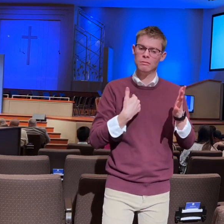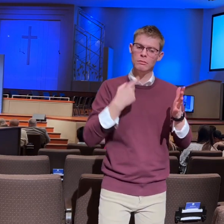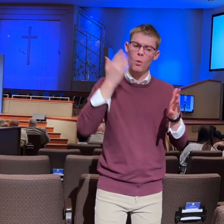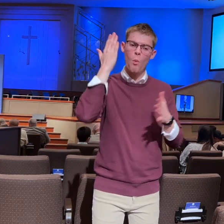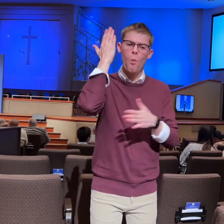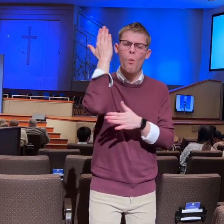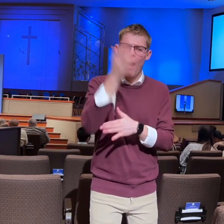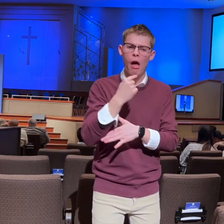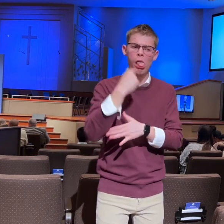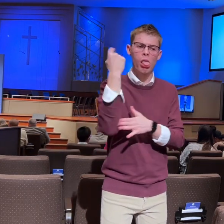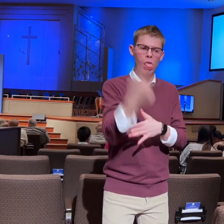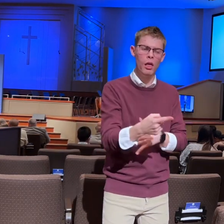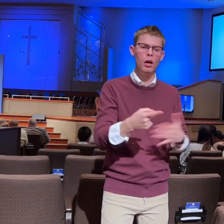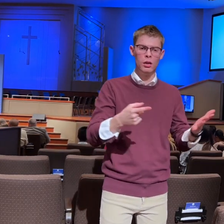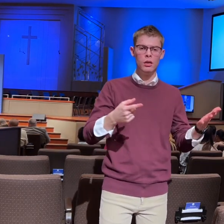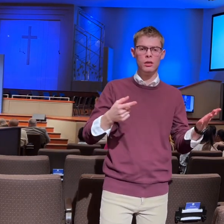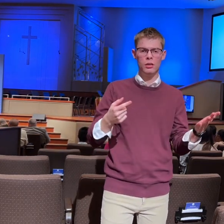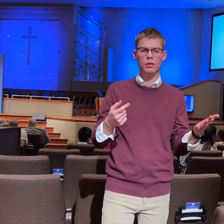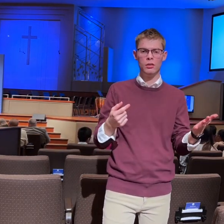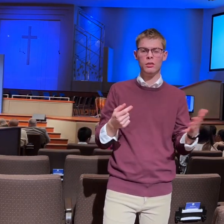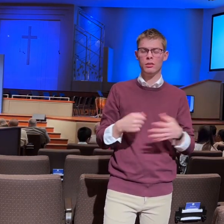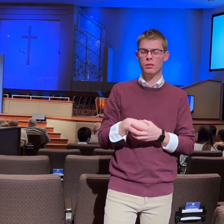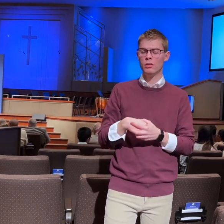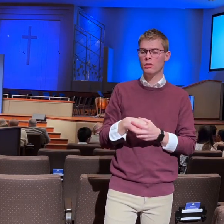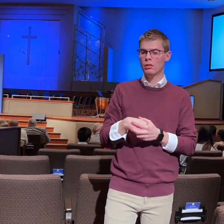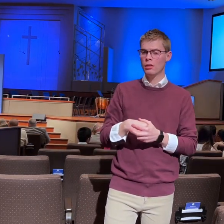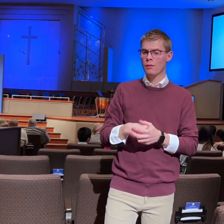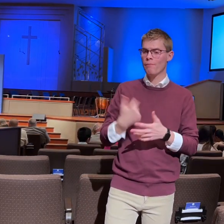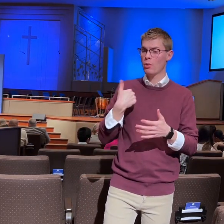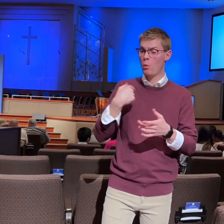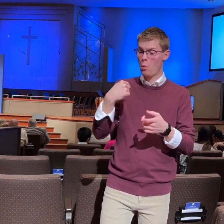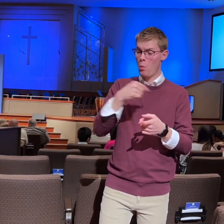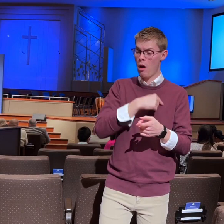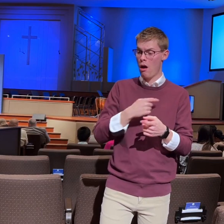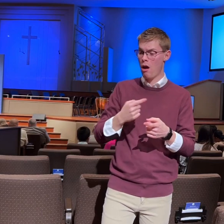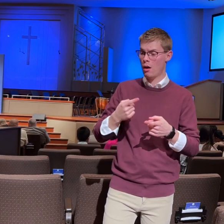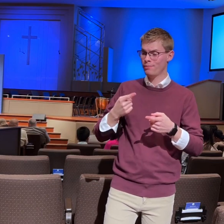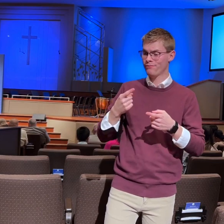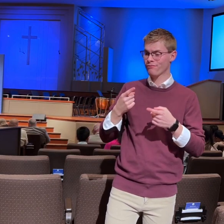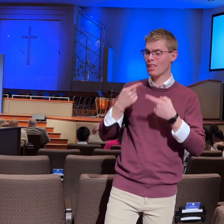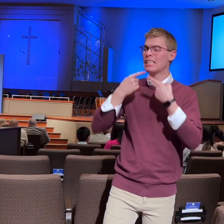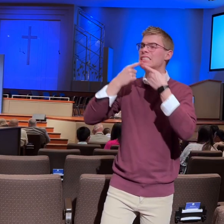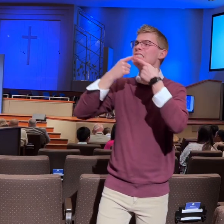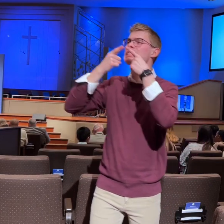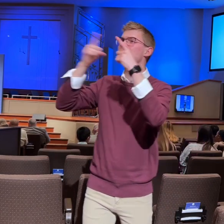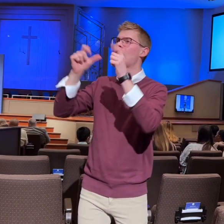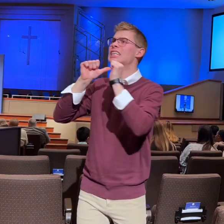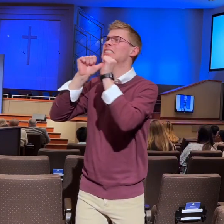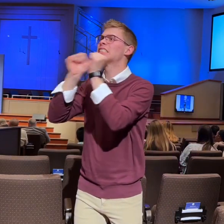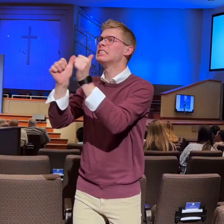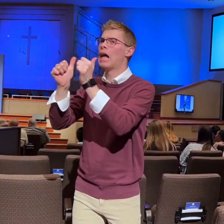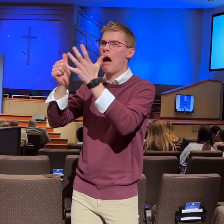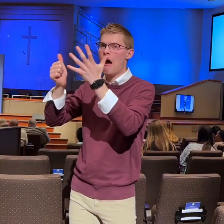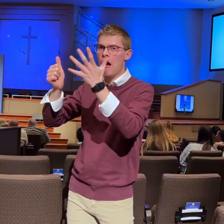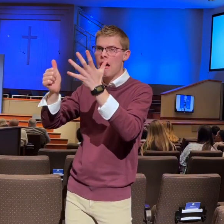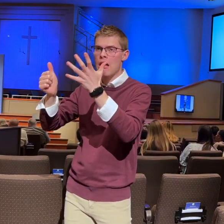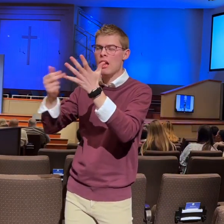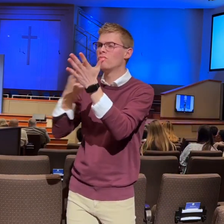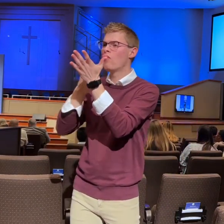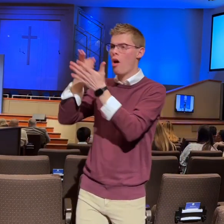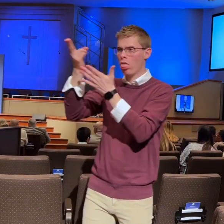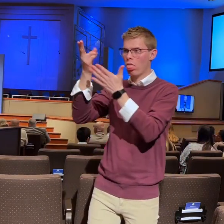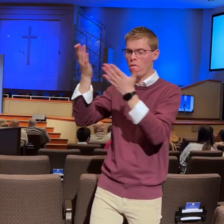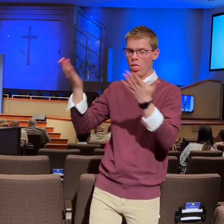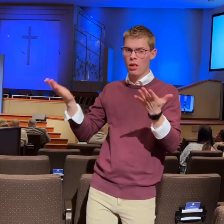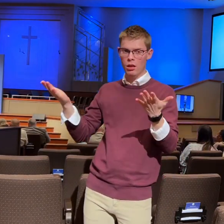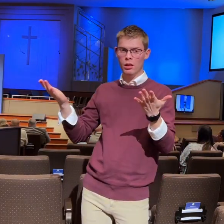literally to remove themselves from, to declare that they want no attachment with the truth of God's